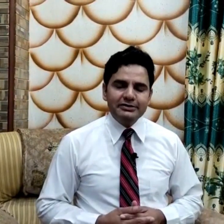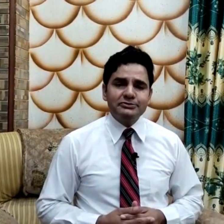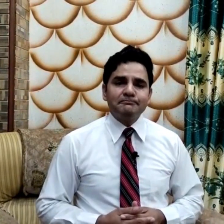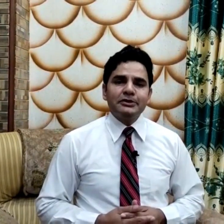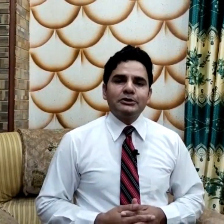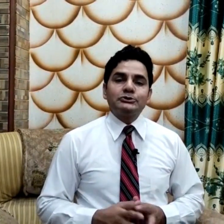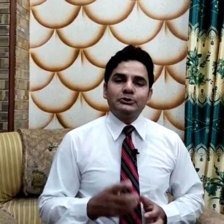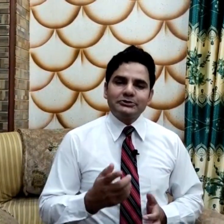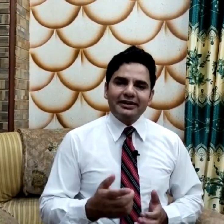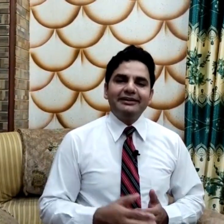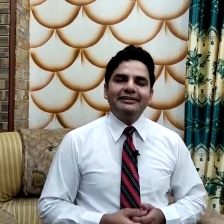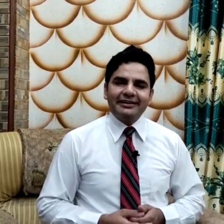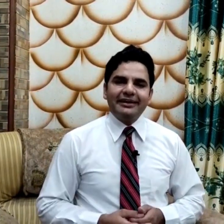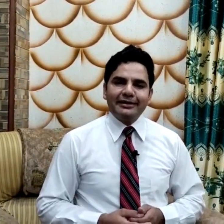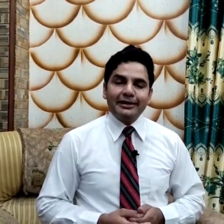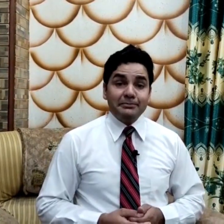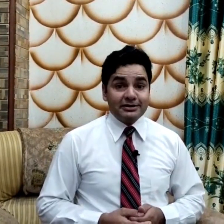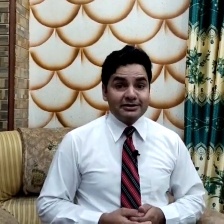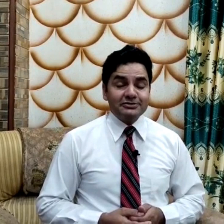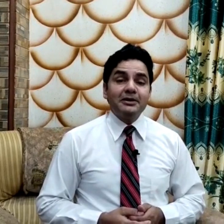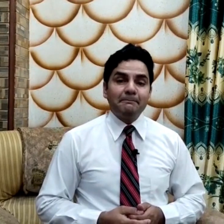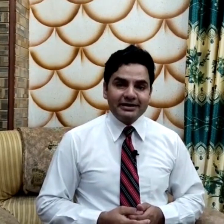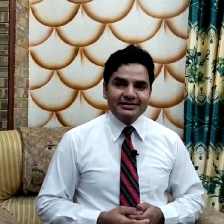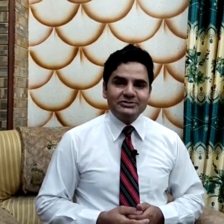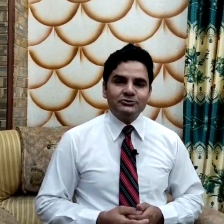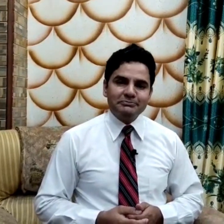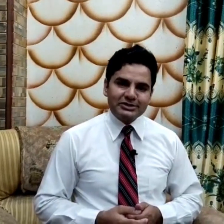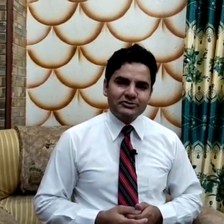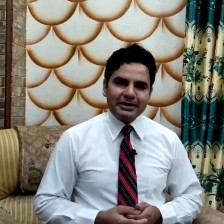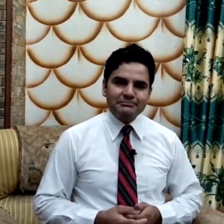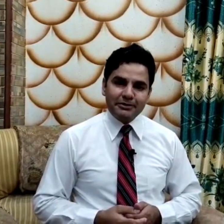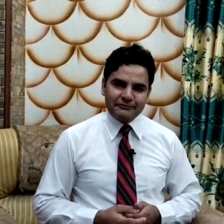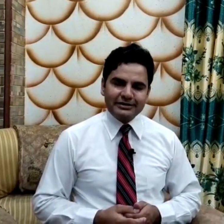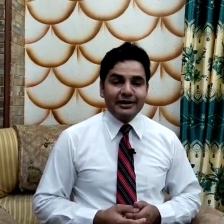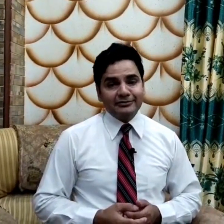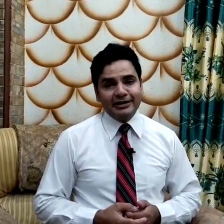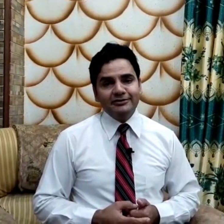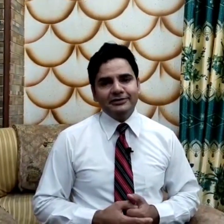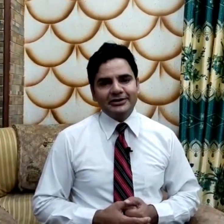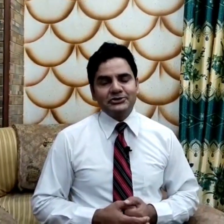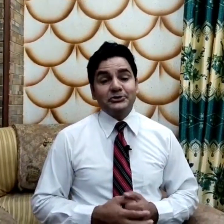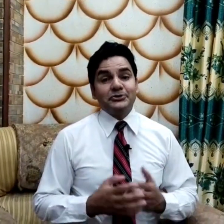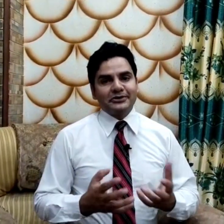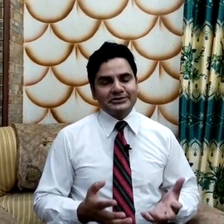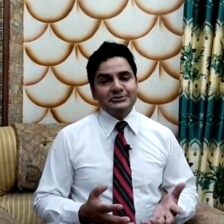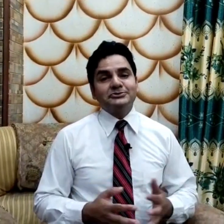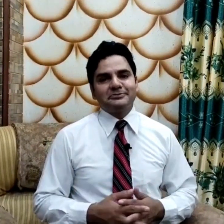language. So you sign it again because practice makes a man perfect. At the end of the lecture, you are requested to subscribe